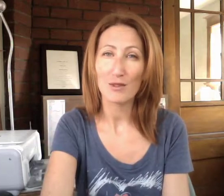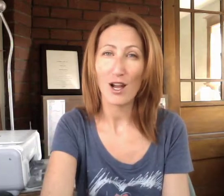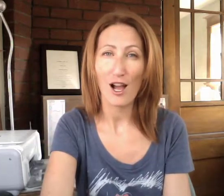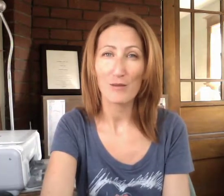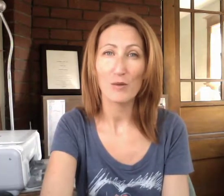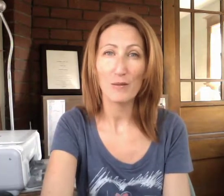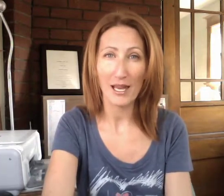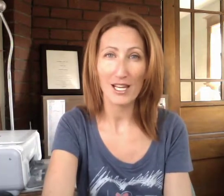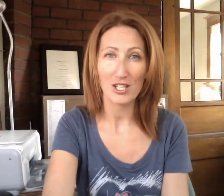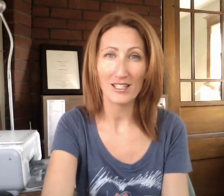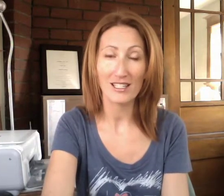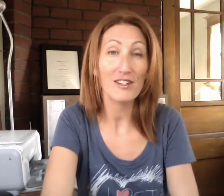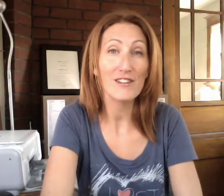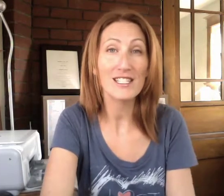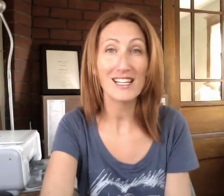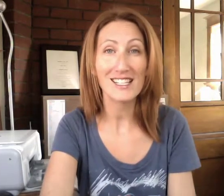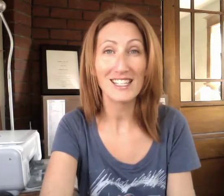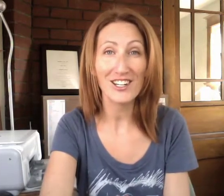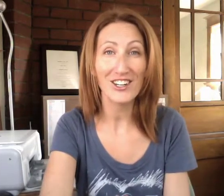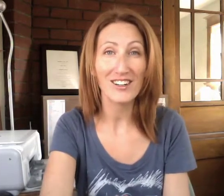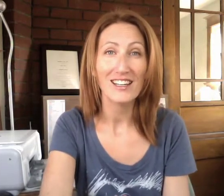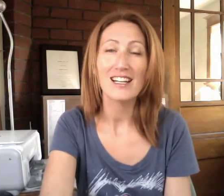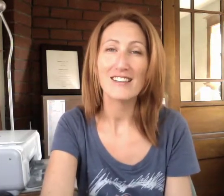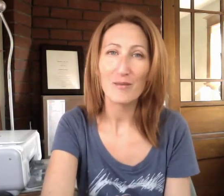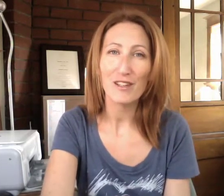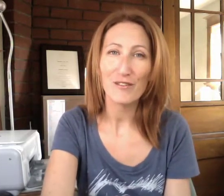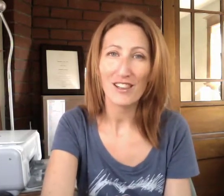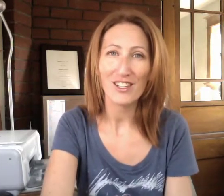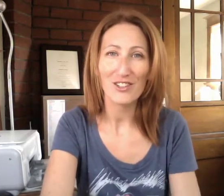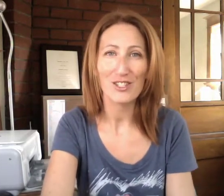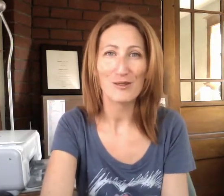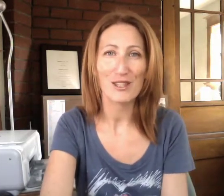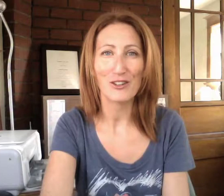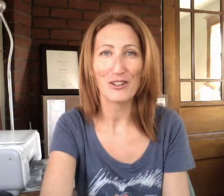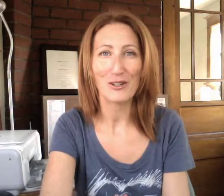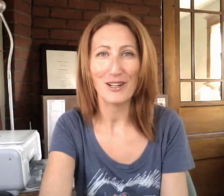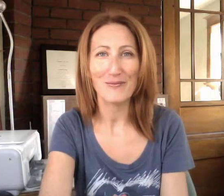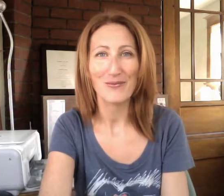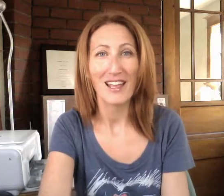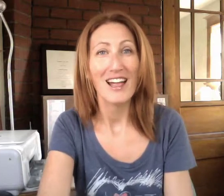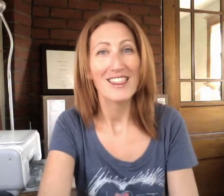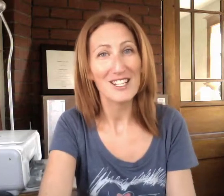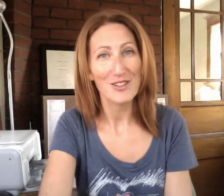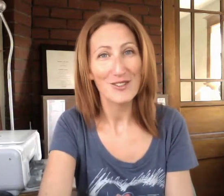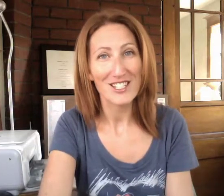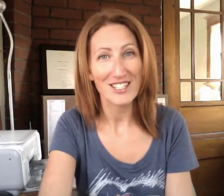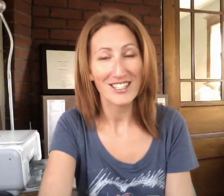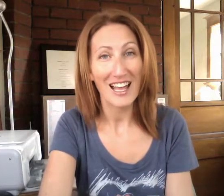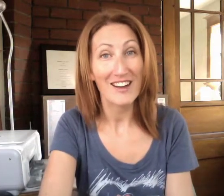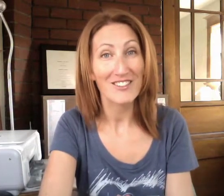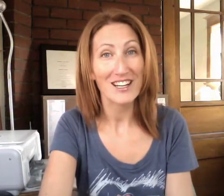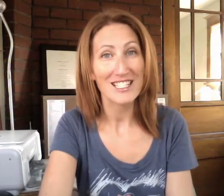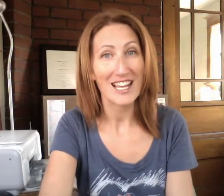time, so be patient. Even if it takes a year, it's something fun that you can do with your little one. Thanks for watching, have a great day,